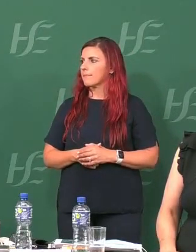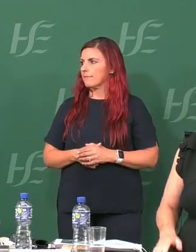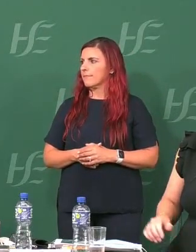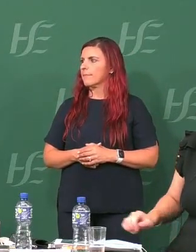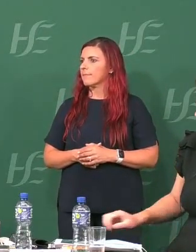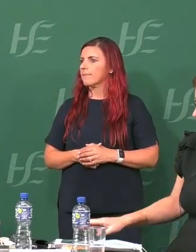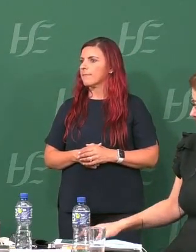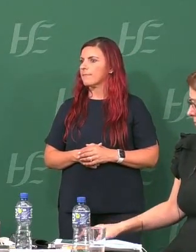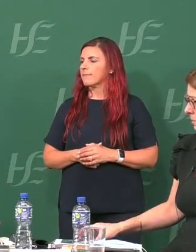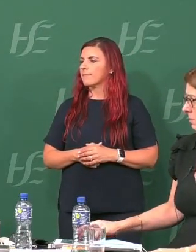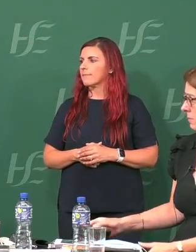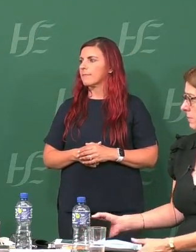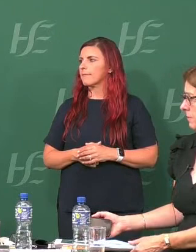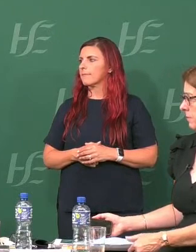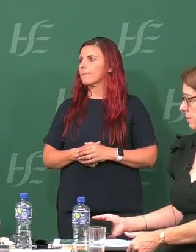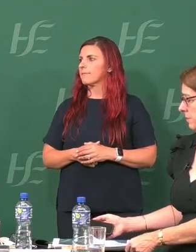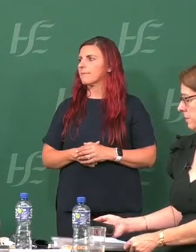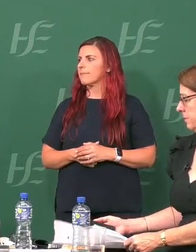Okay, Paul, yes.